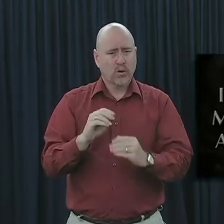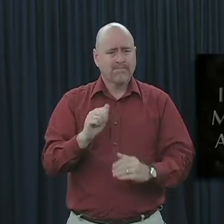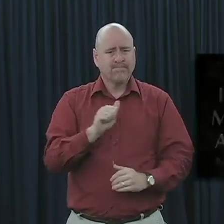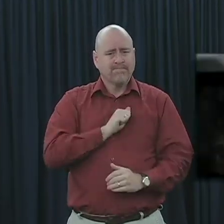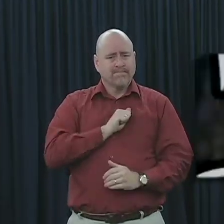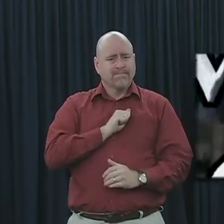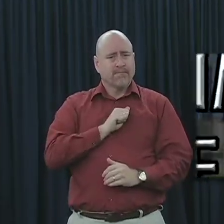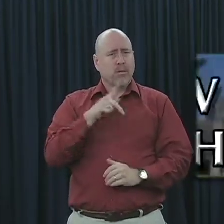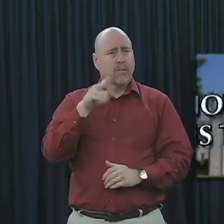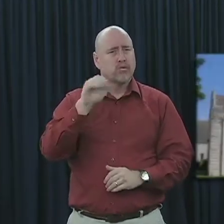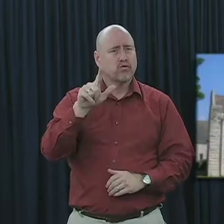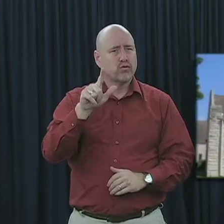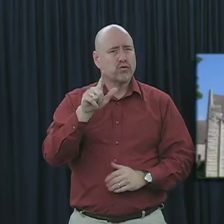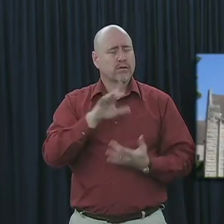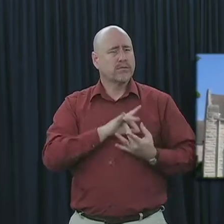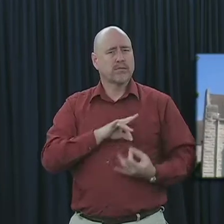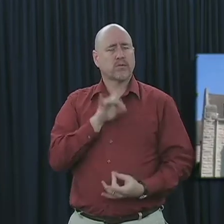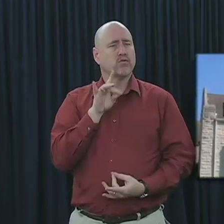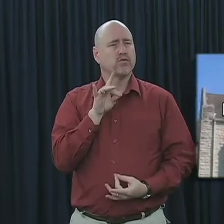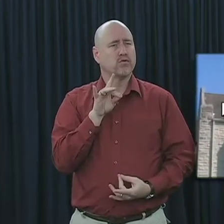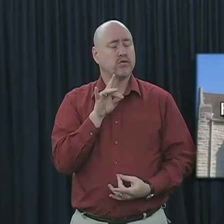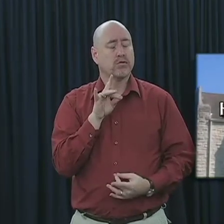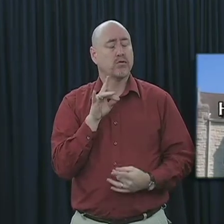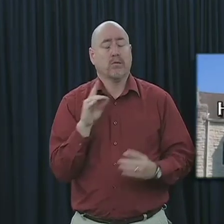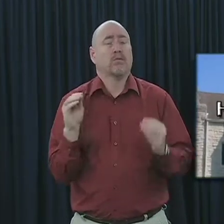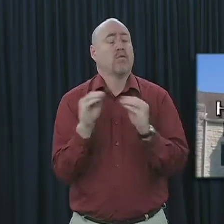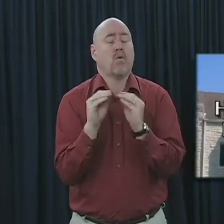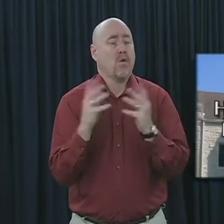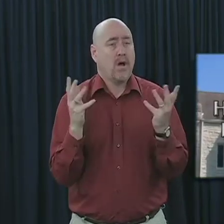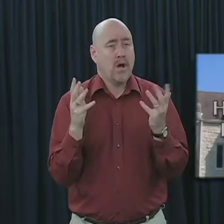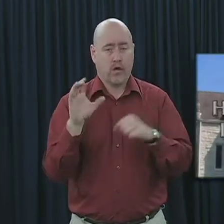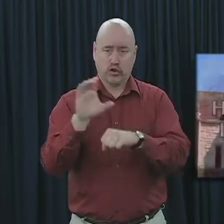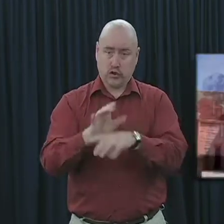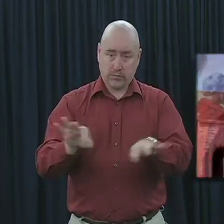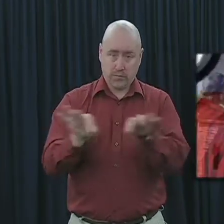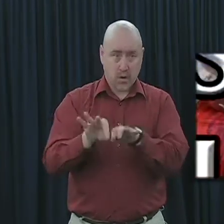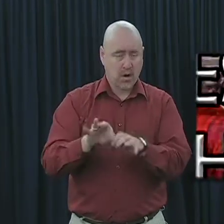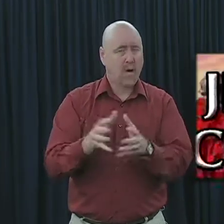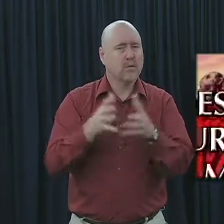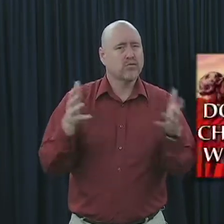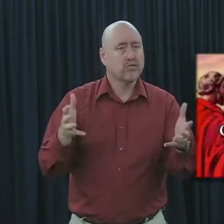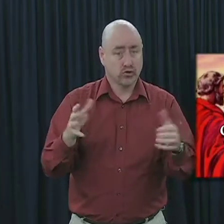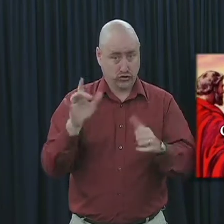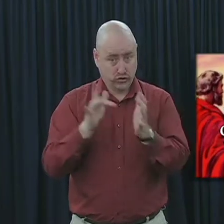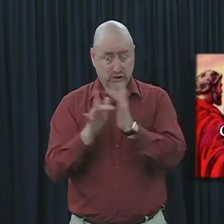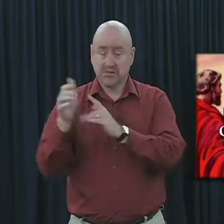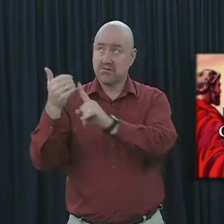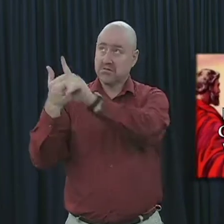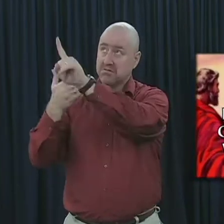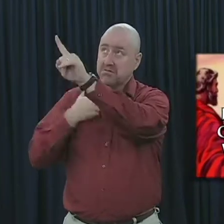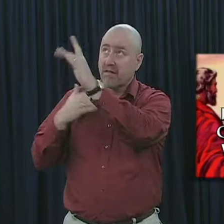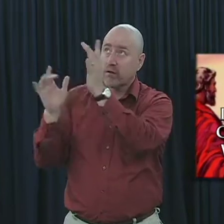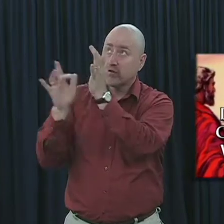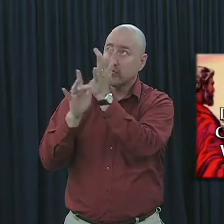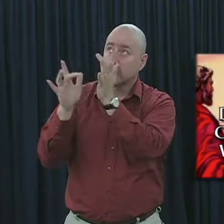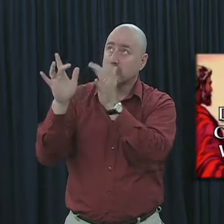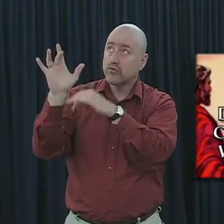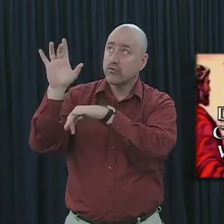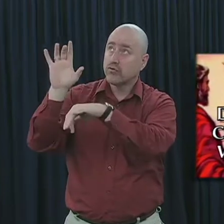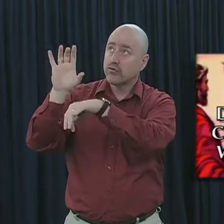Furthermore, how important is the church? And does Jesus have a church to which we must belong in order to